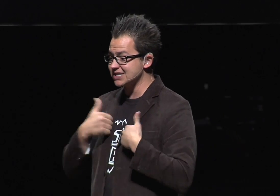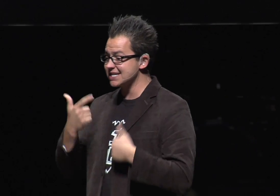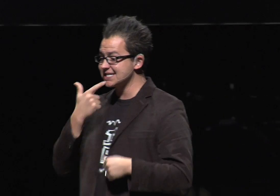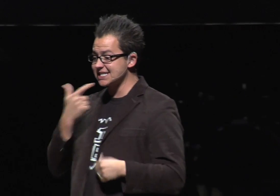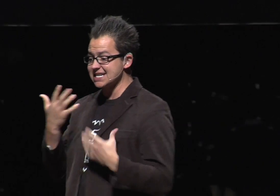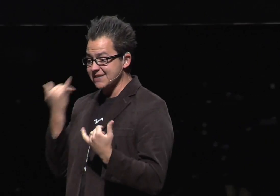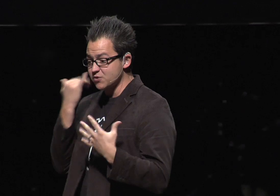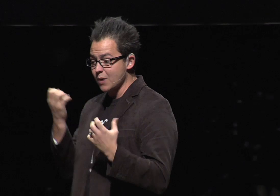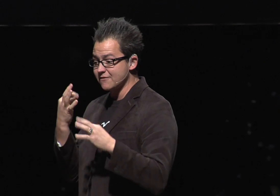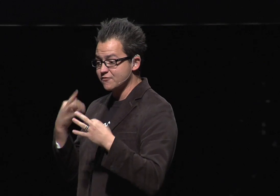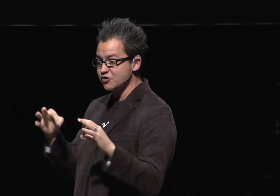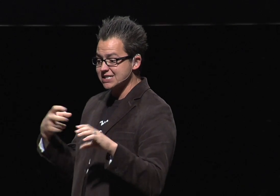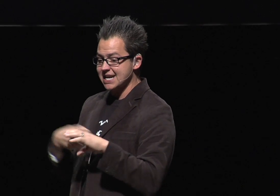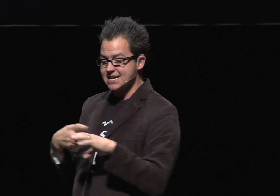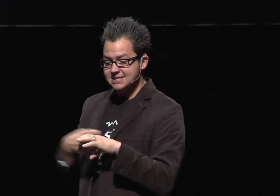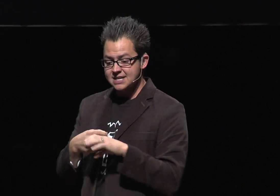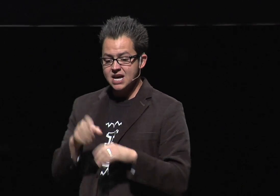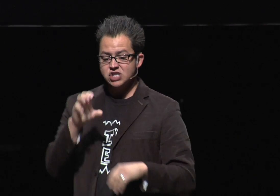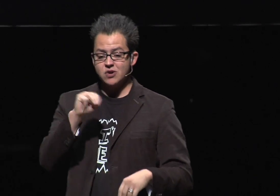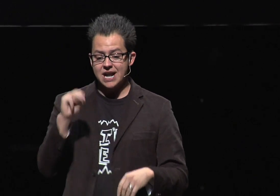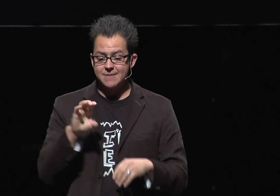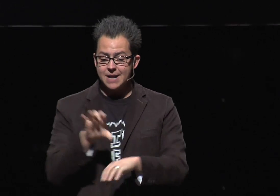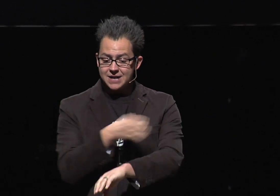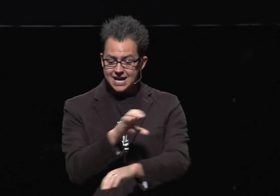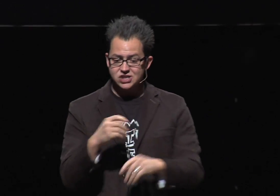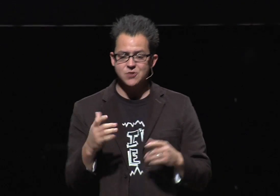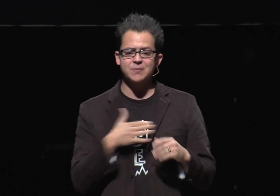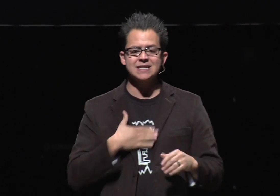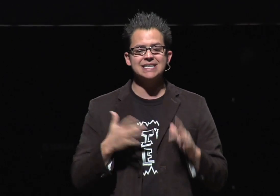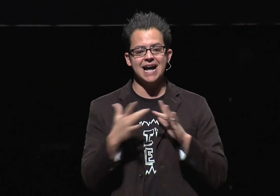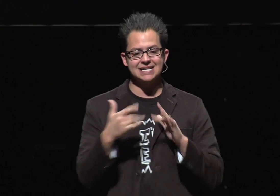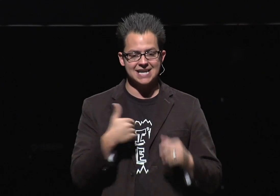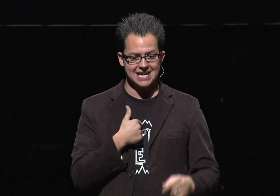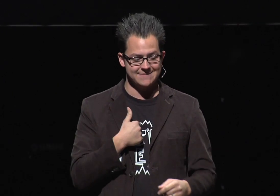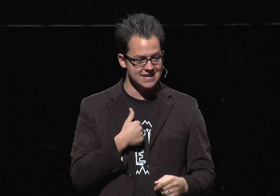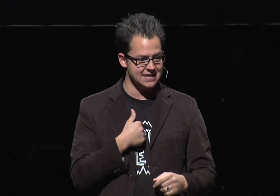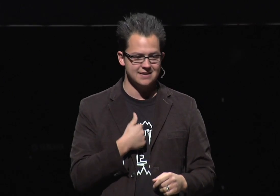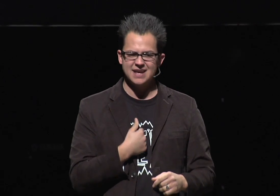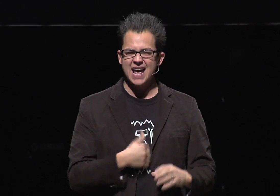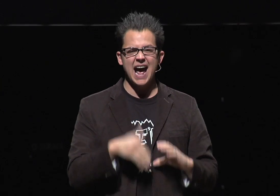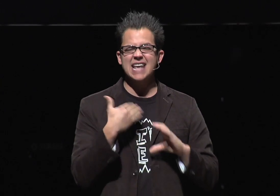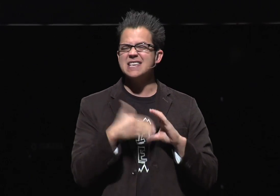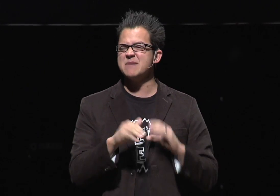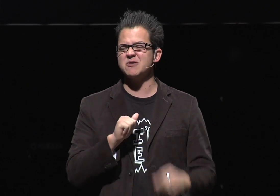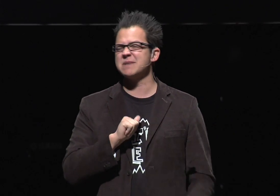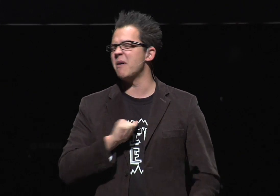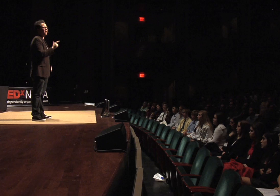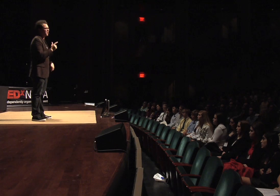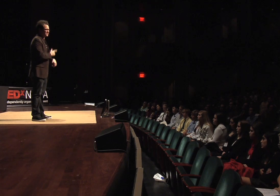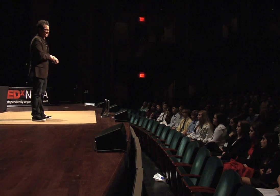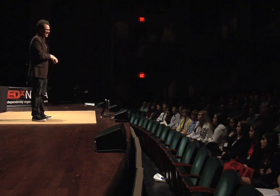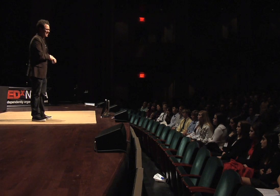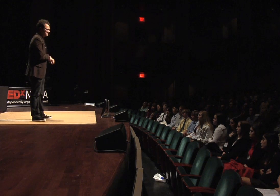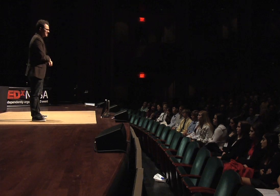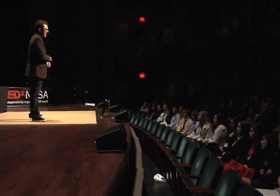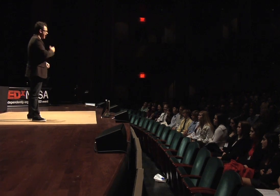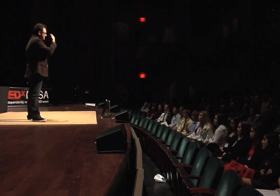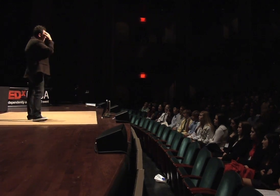and he says, "If you want free tickets to an Eminem concert, please contact me." I emailed him all the time. I knew